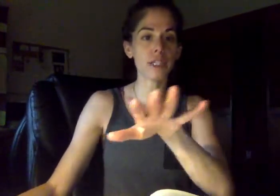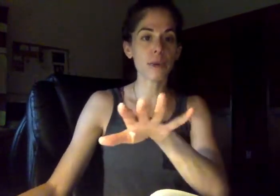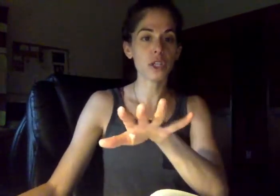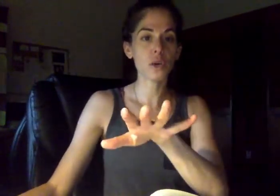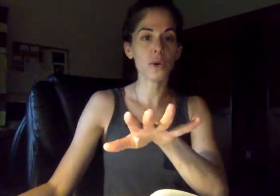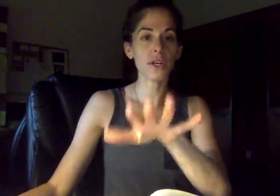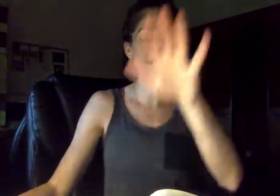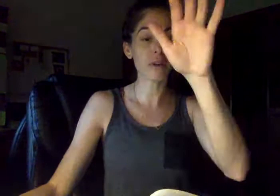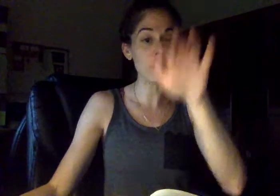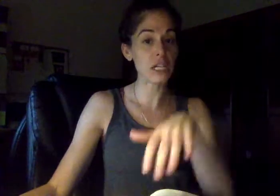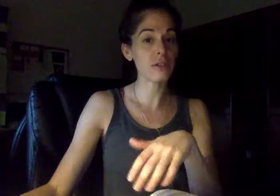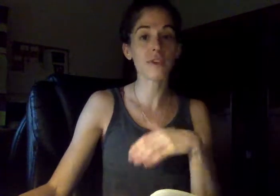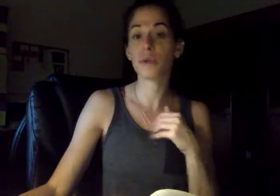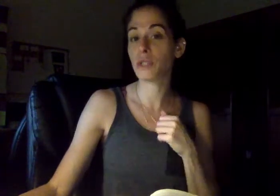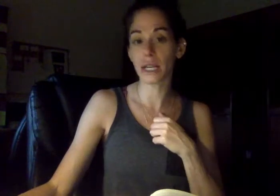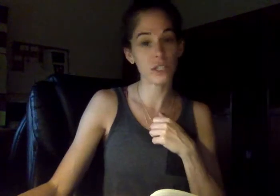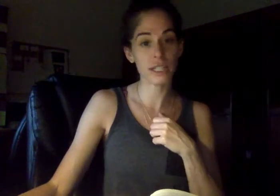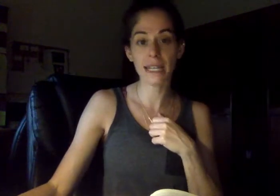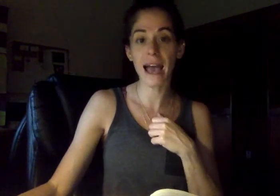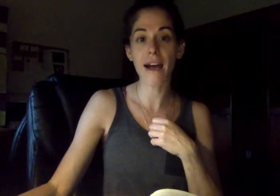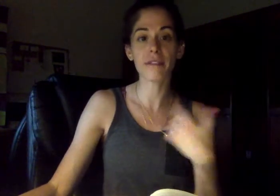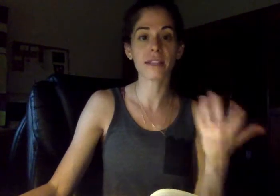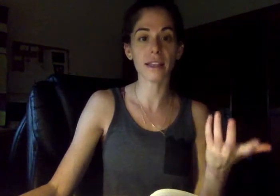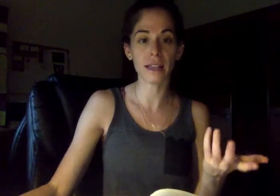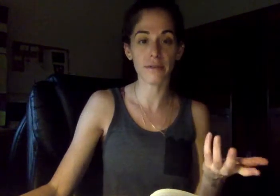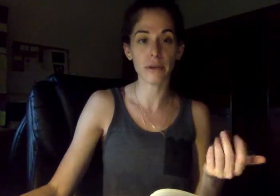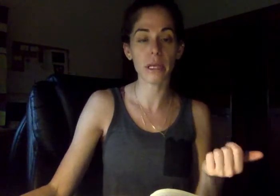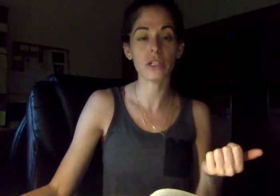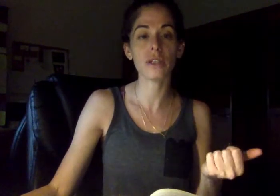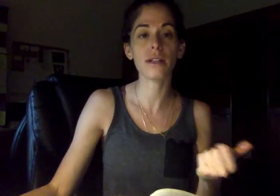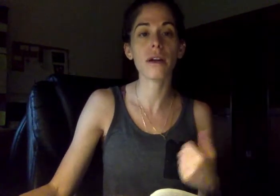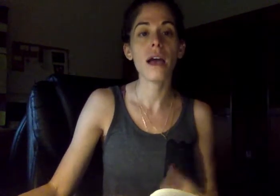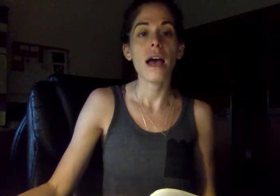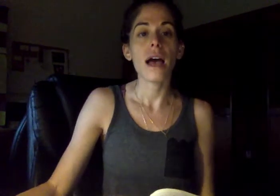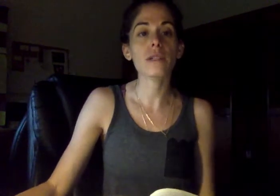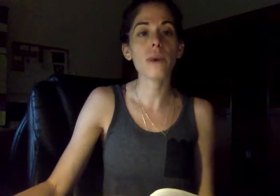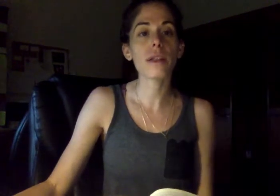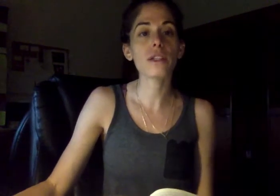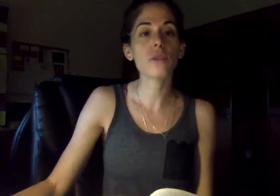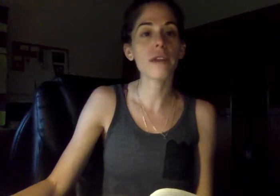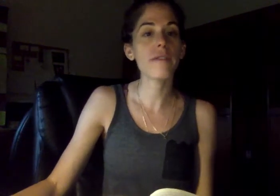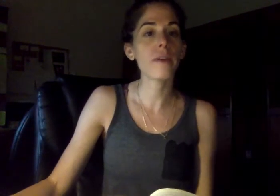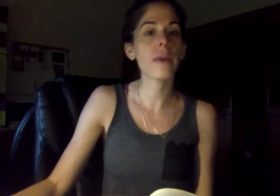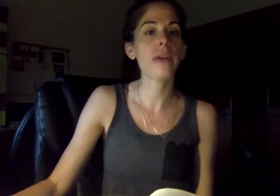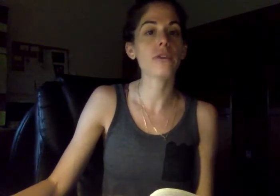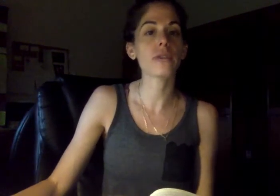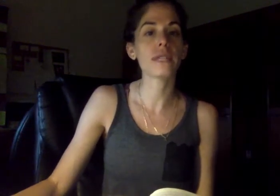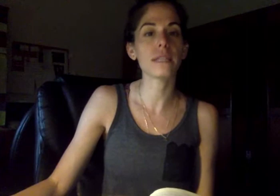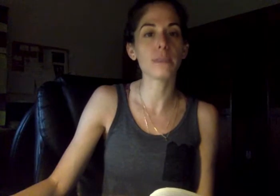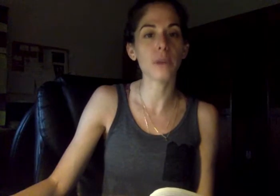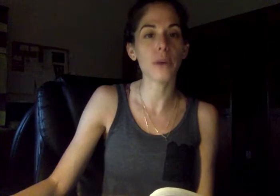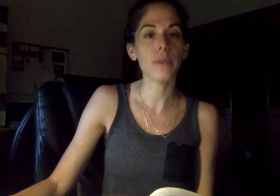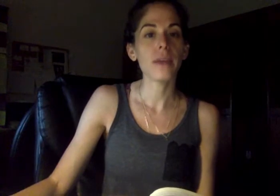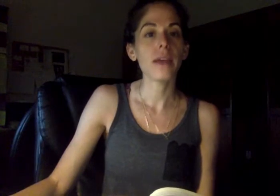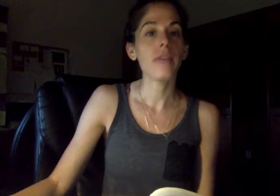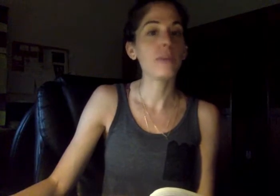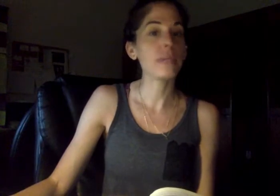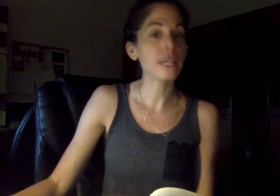expression corner information for you guys just to have, because I like information in there, as well as try the following exercises below. If you would like to